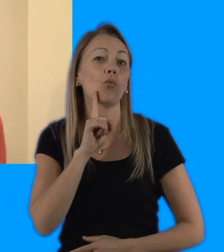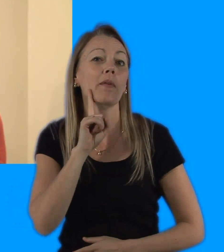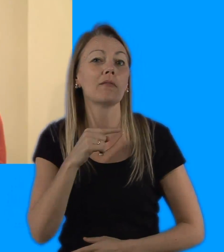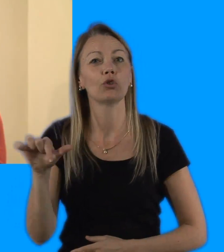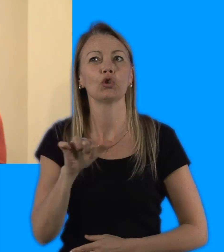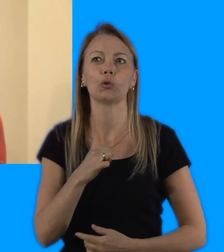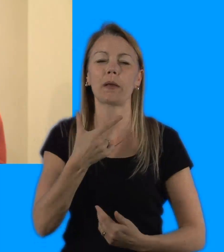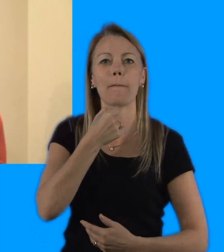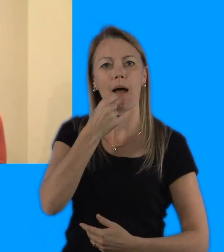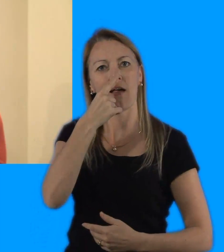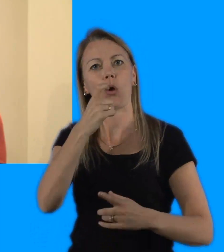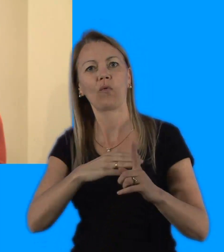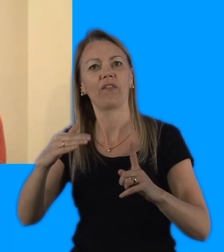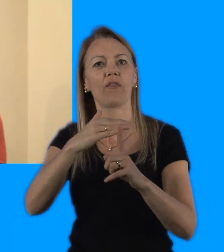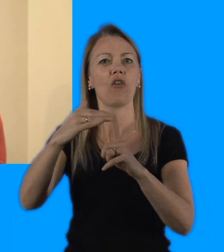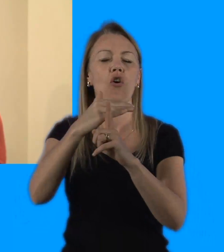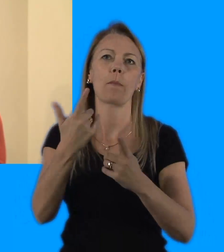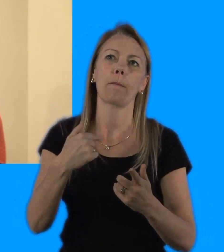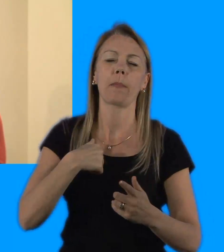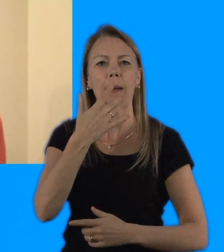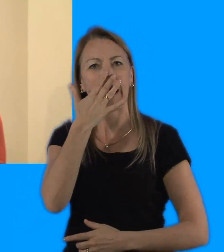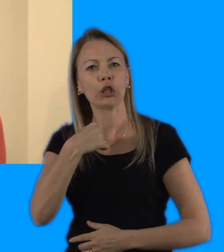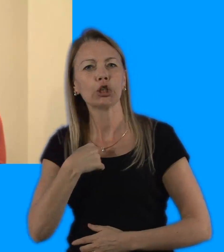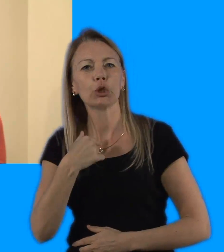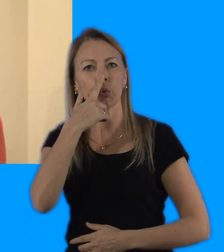gender, or I was the wrong age.